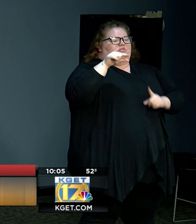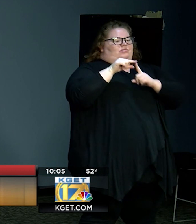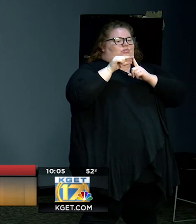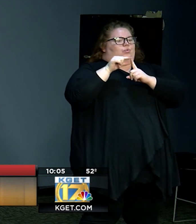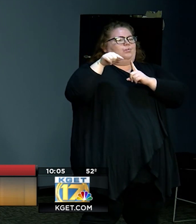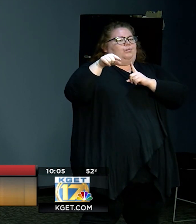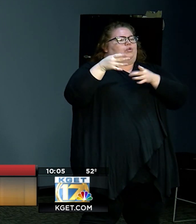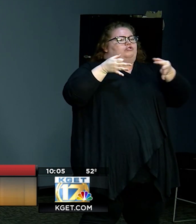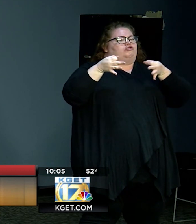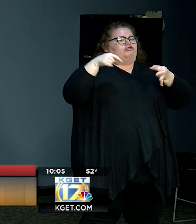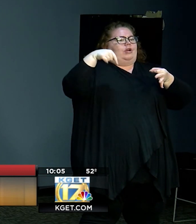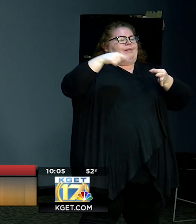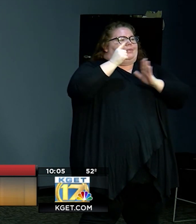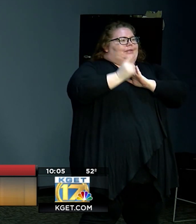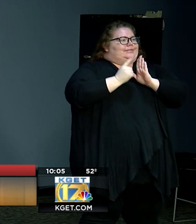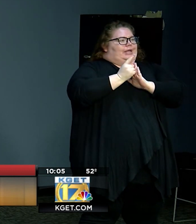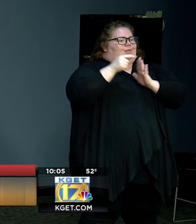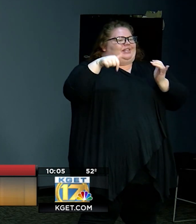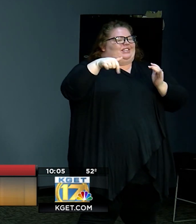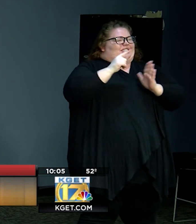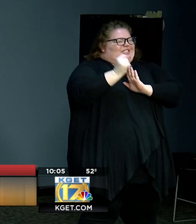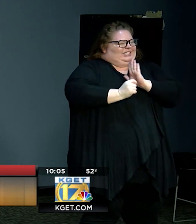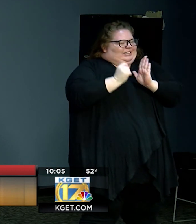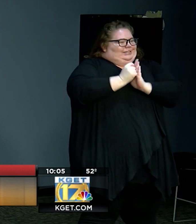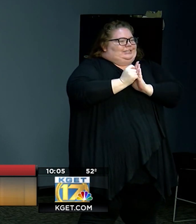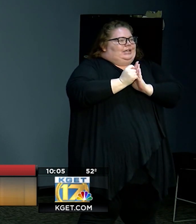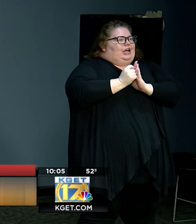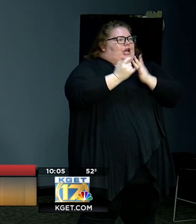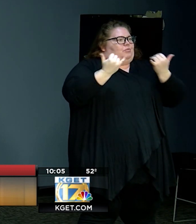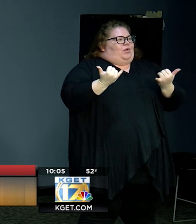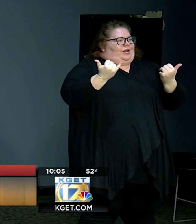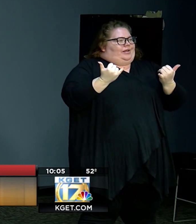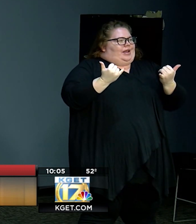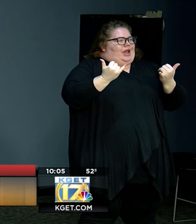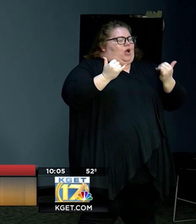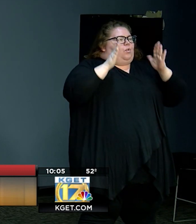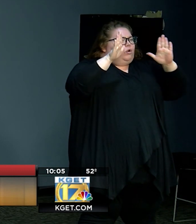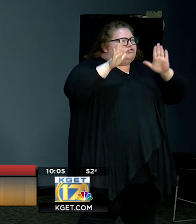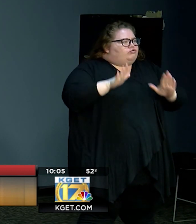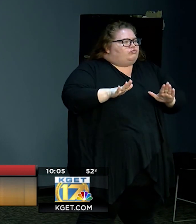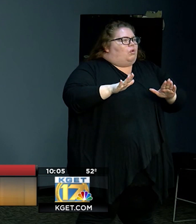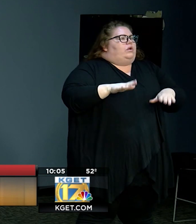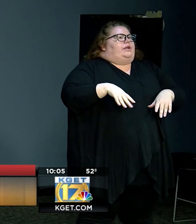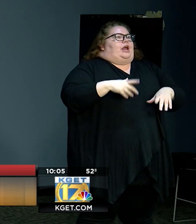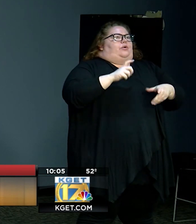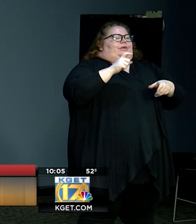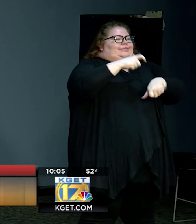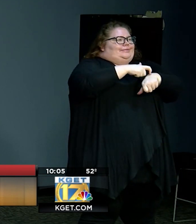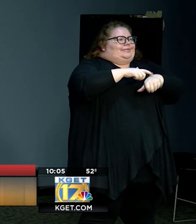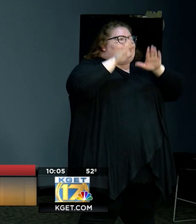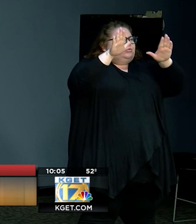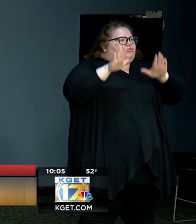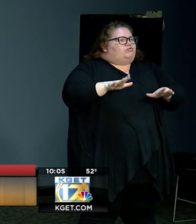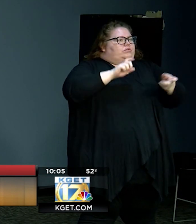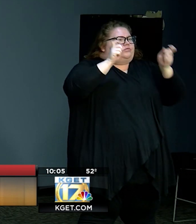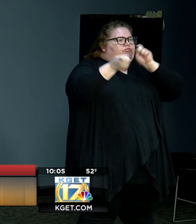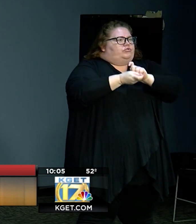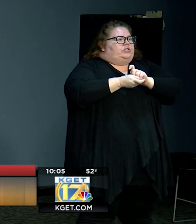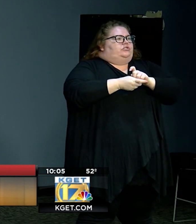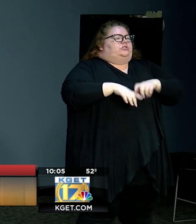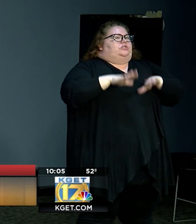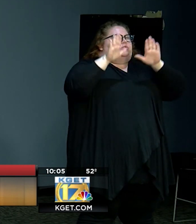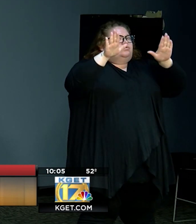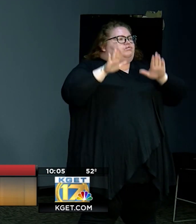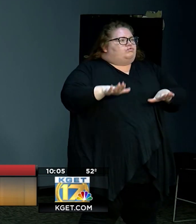this hour. Extraordinary times, extraordinary changes, extraordinary steps,